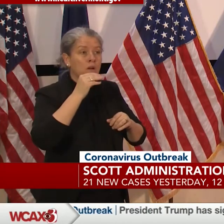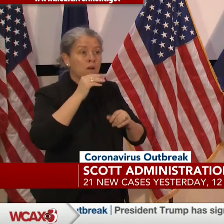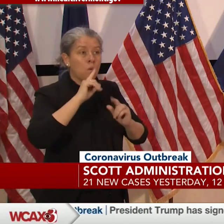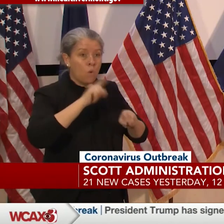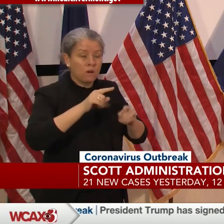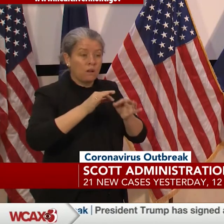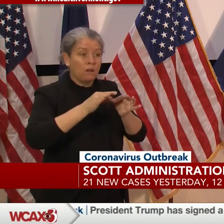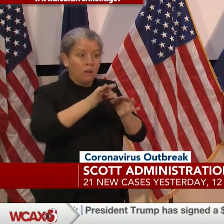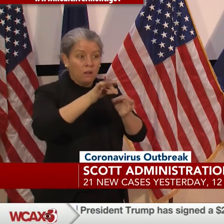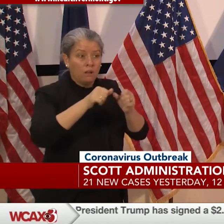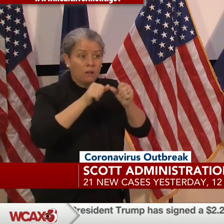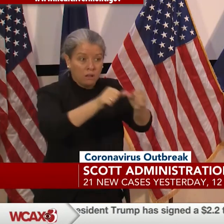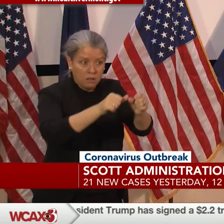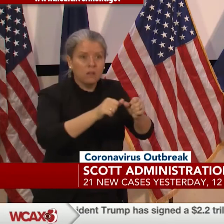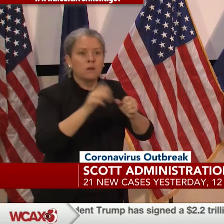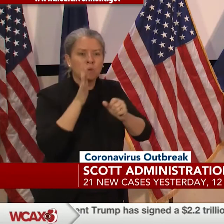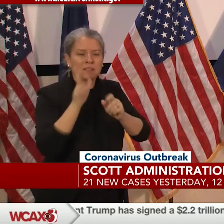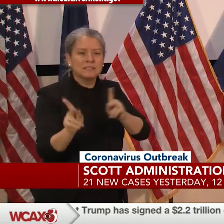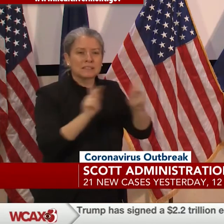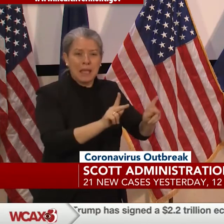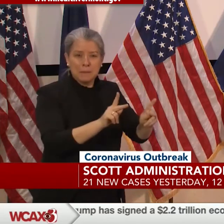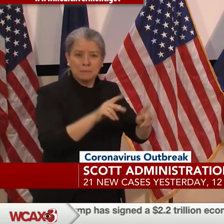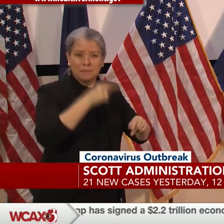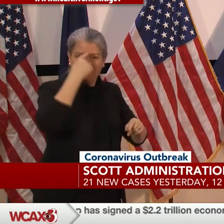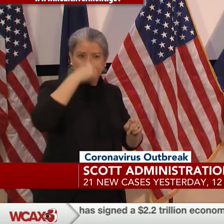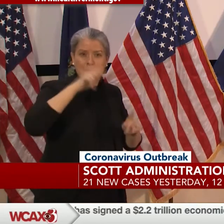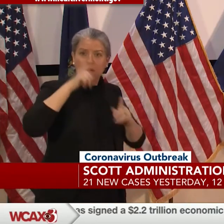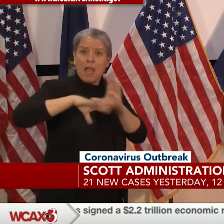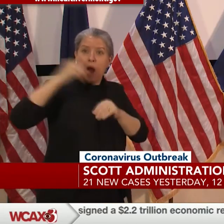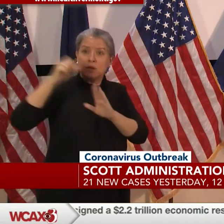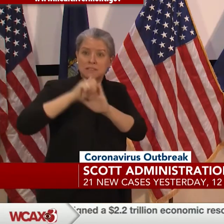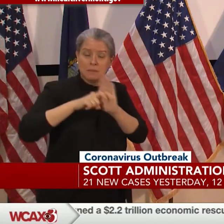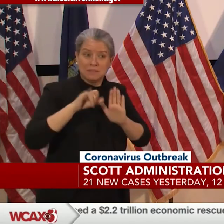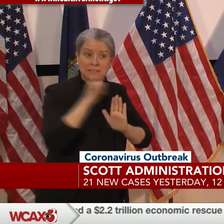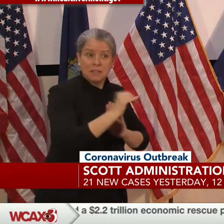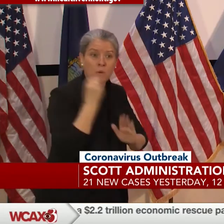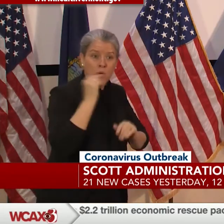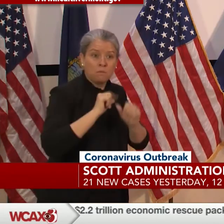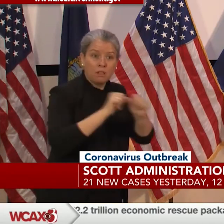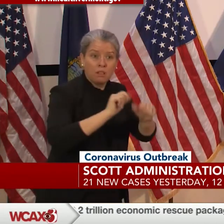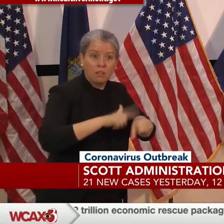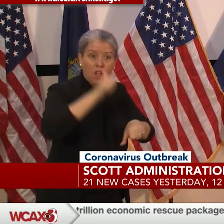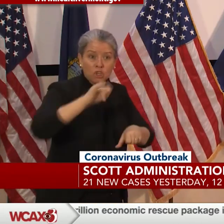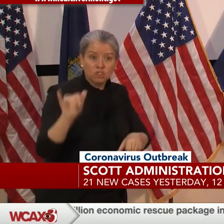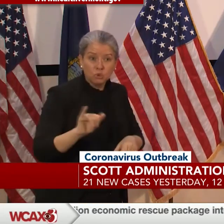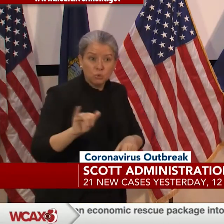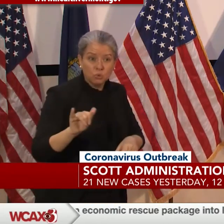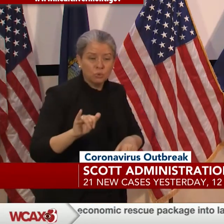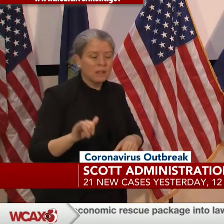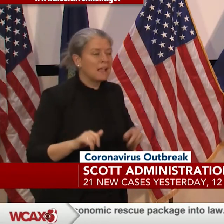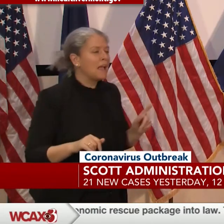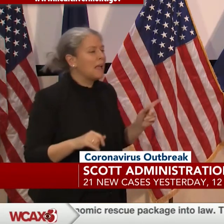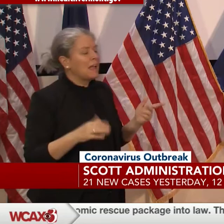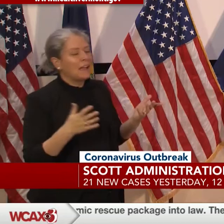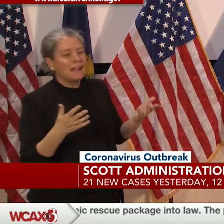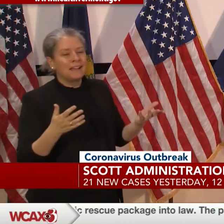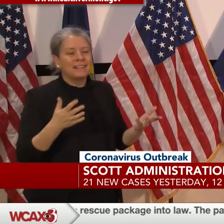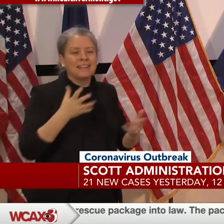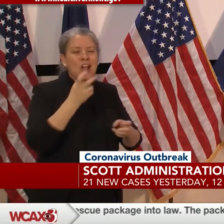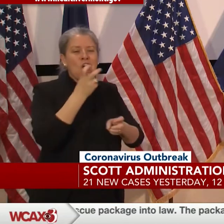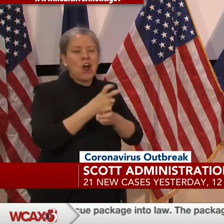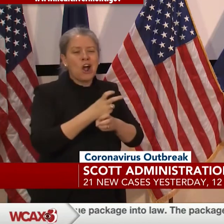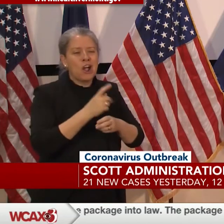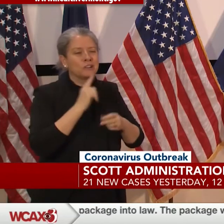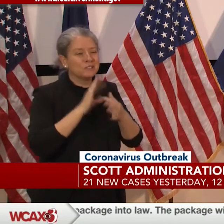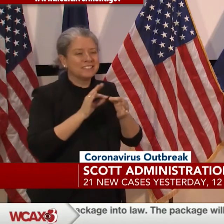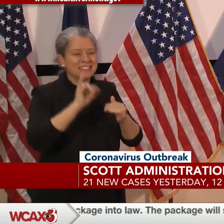be extended along with it? It's tough to say at this point, Pat. You know, we're some of the considerations, that's why I haven't